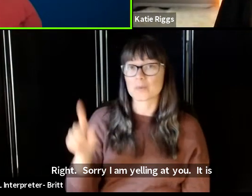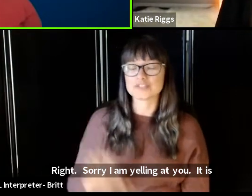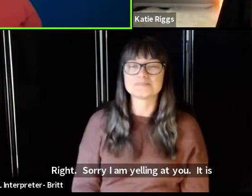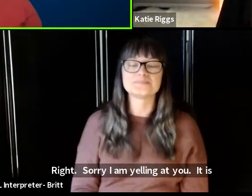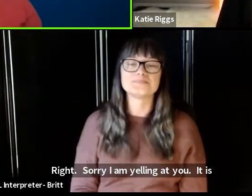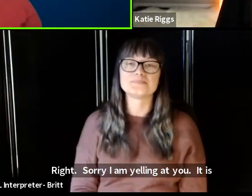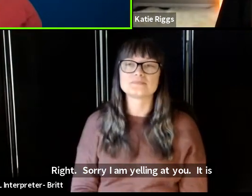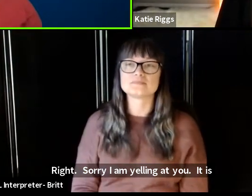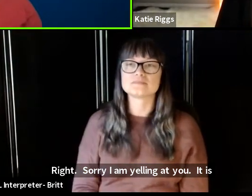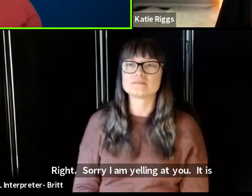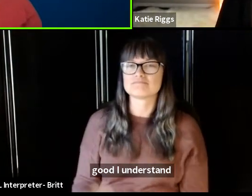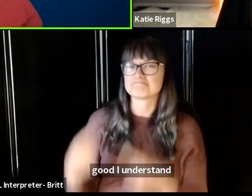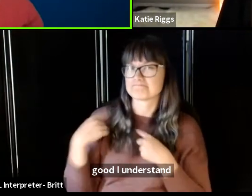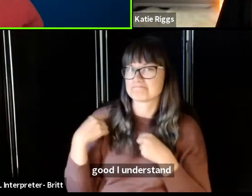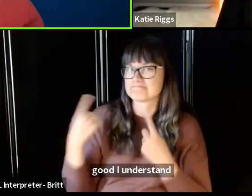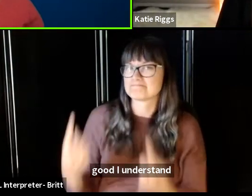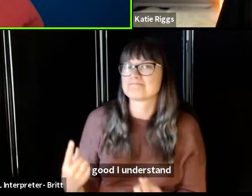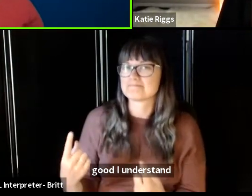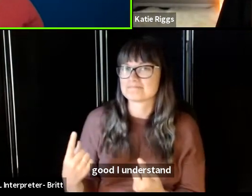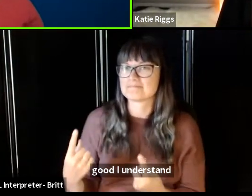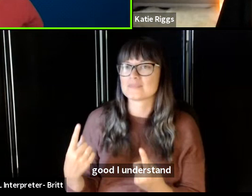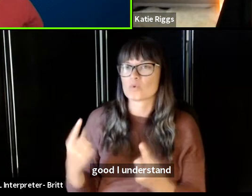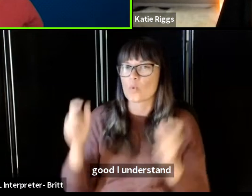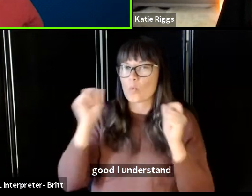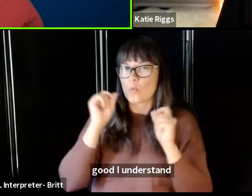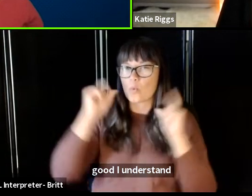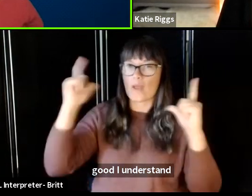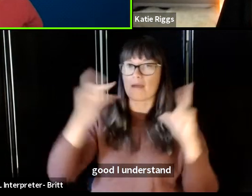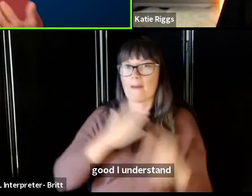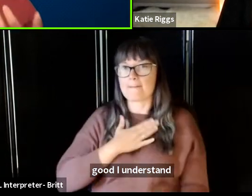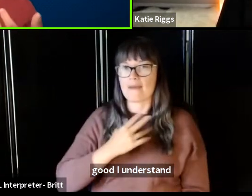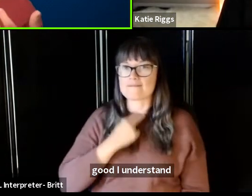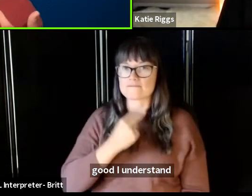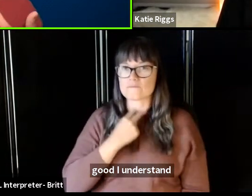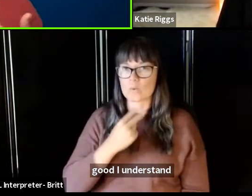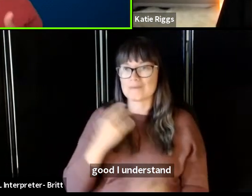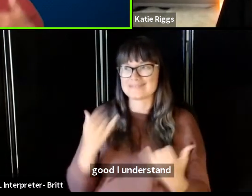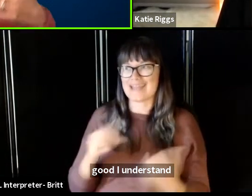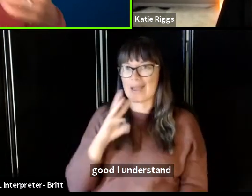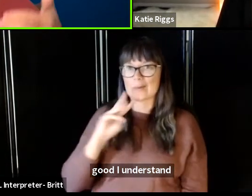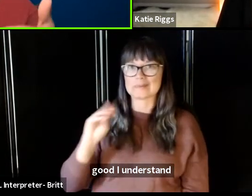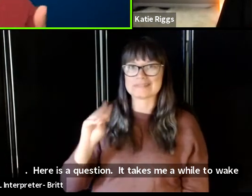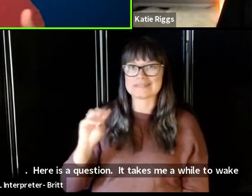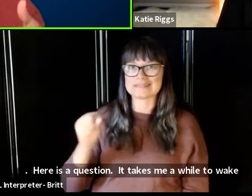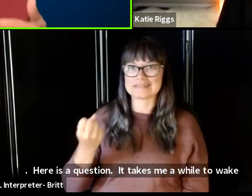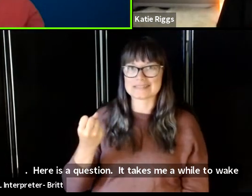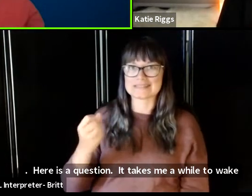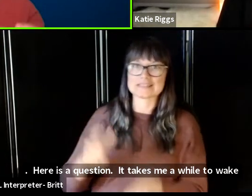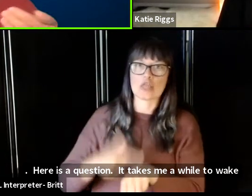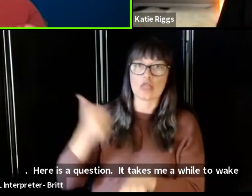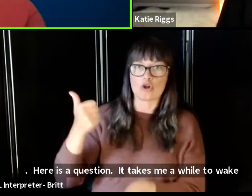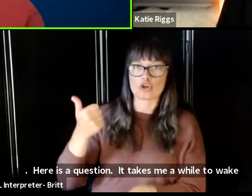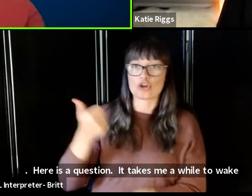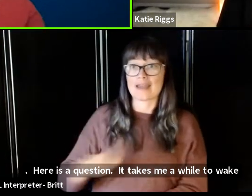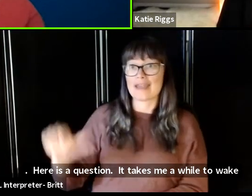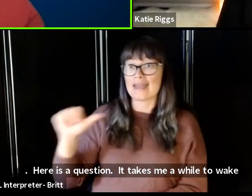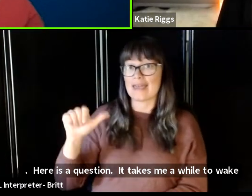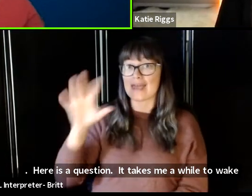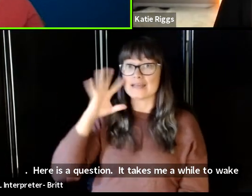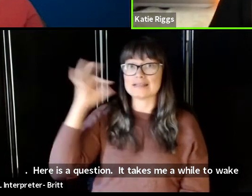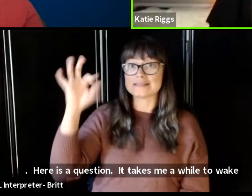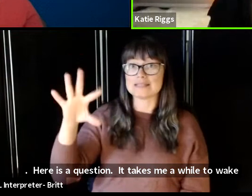always taking me a while to wake my voice up. As I get older, now that I'm in my 60s, it's taking even longer. Any pearls of wisdom for